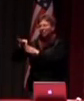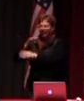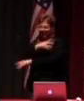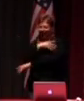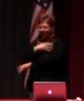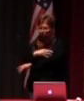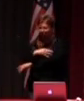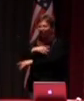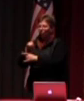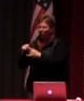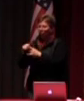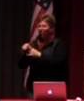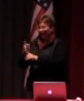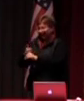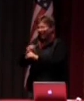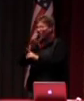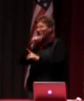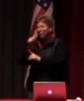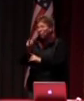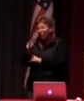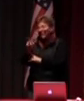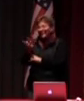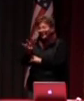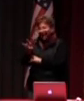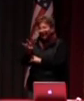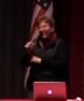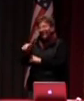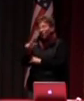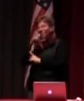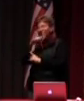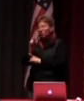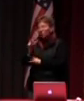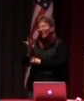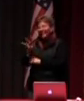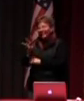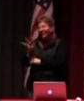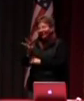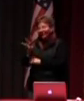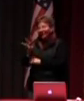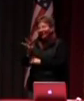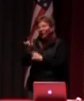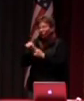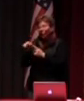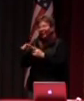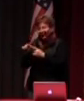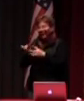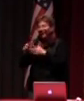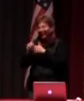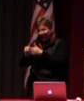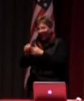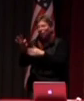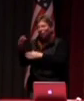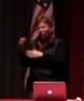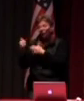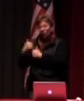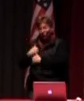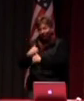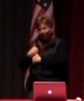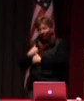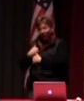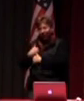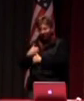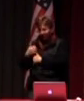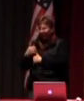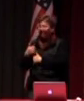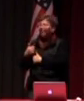Italy. He was just 27 years old and one of the three or four most highest-ranking generals in the French army. But